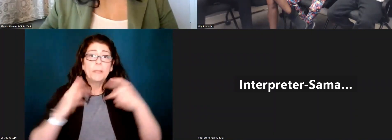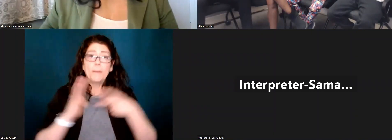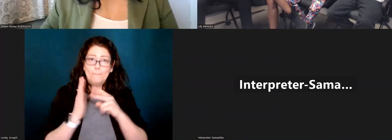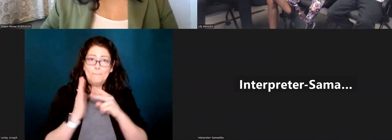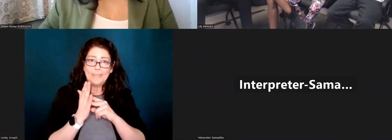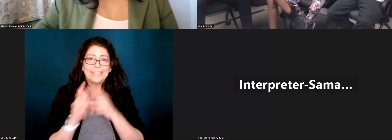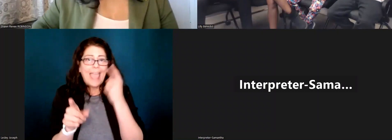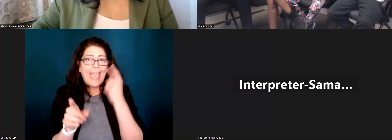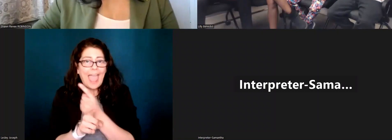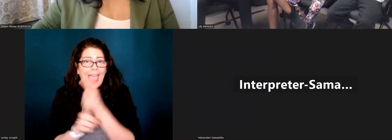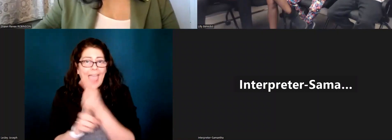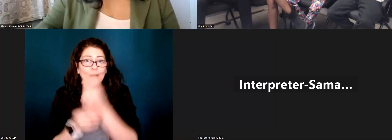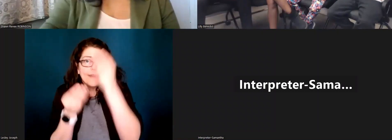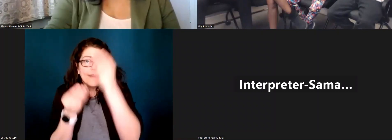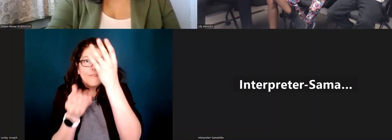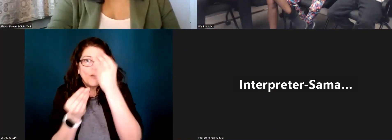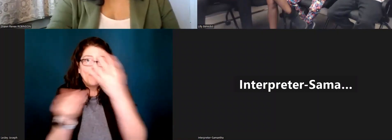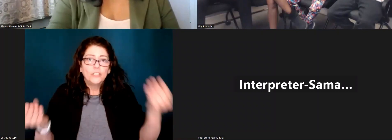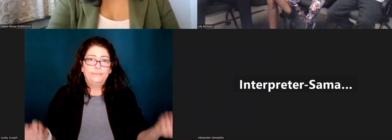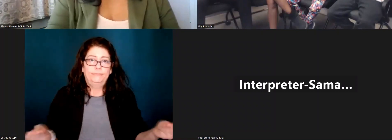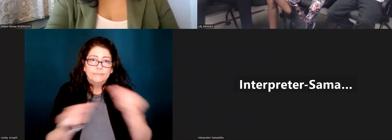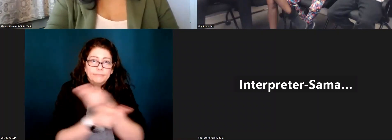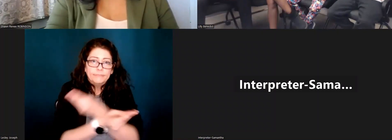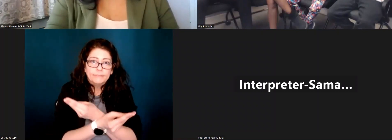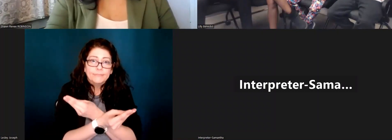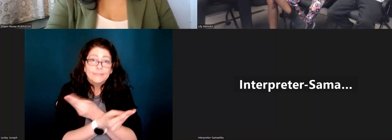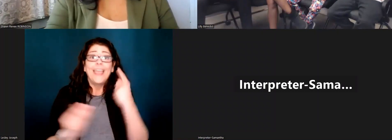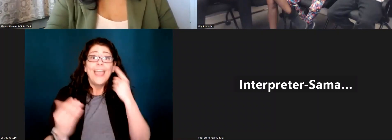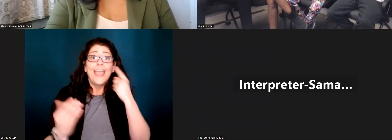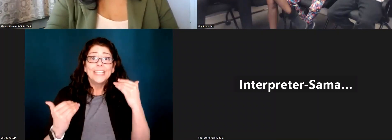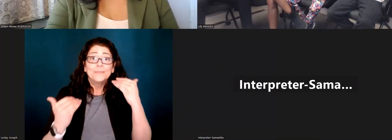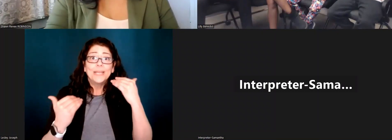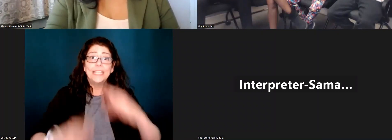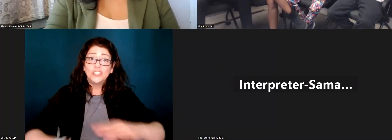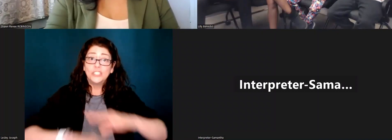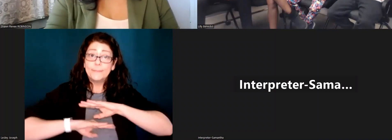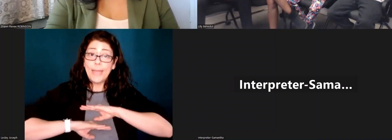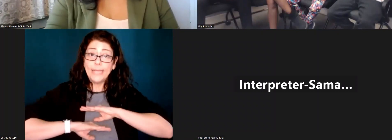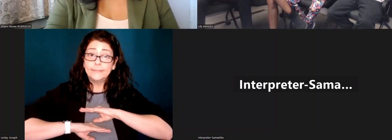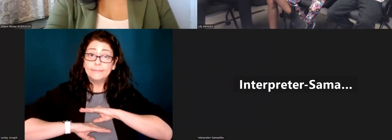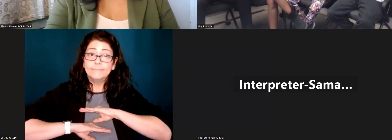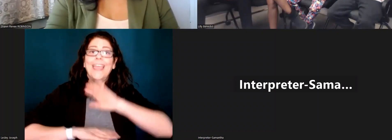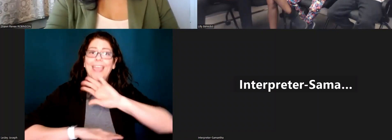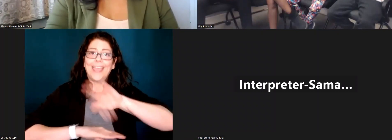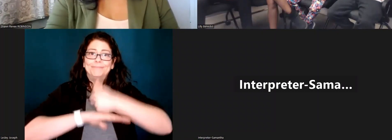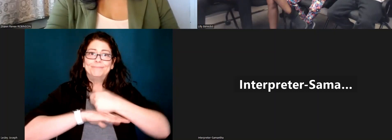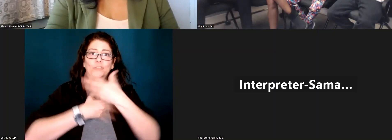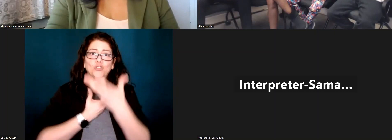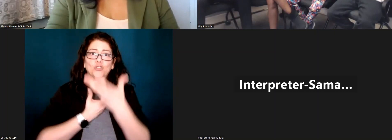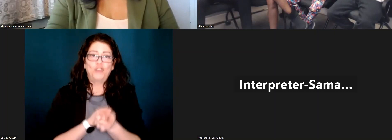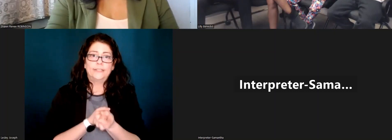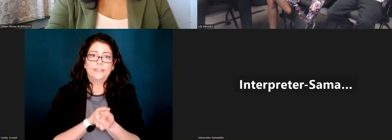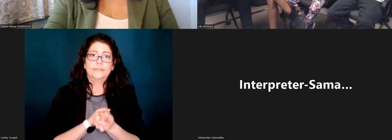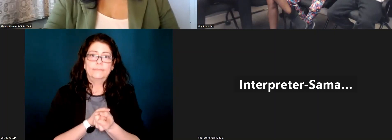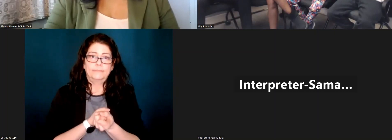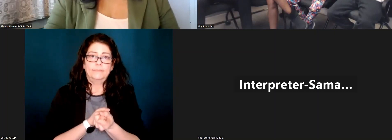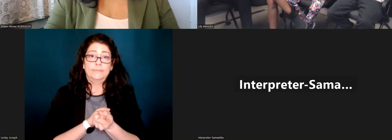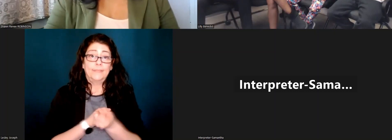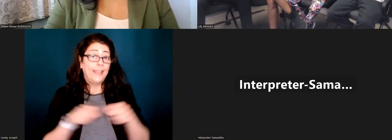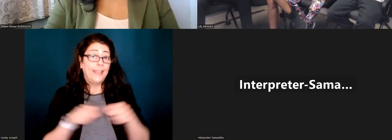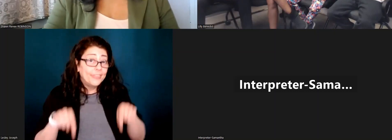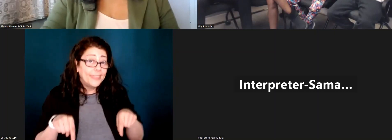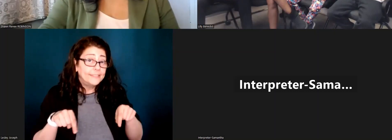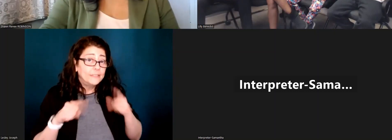shared, expectations are met, and trust is established. The mission of this webinar is to share an open